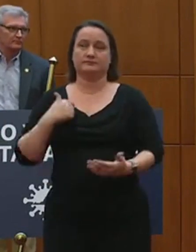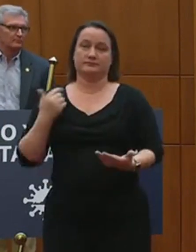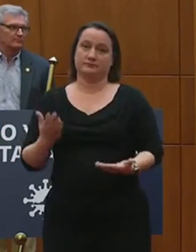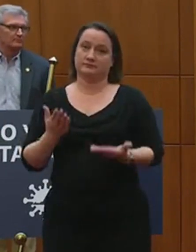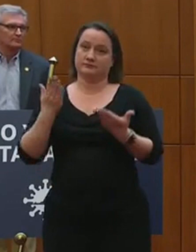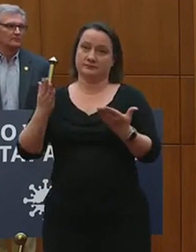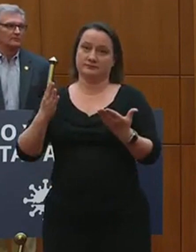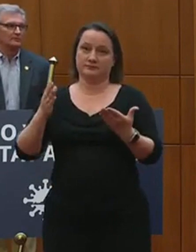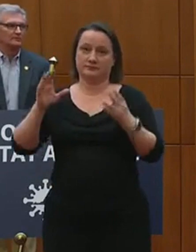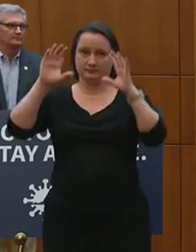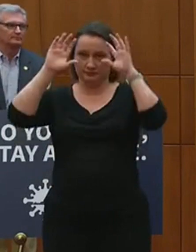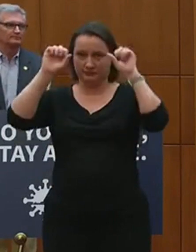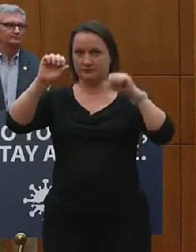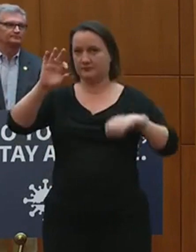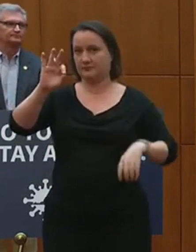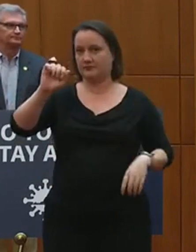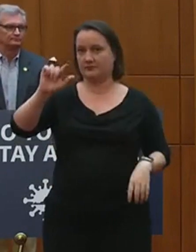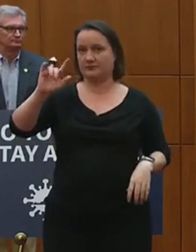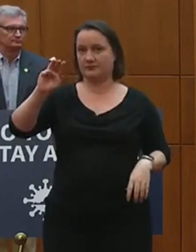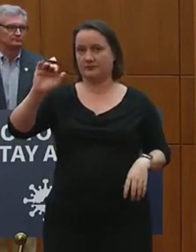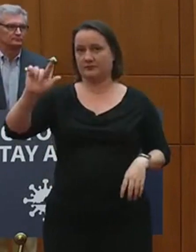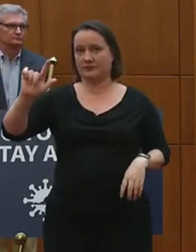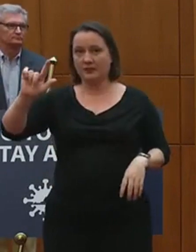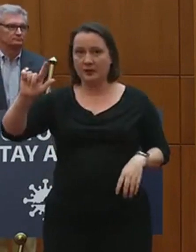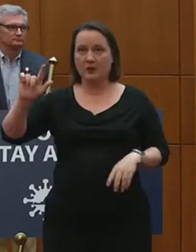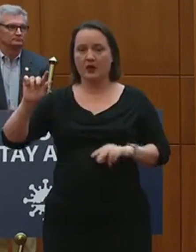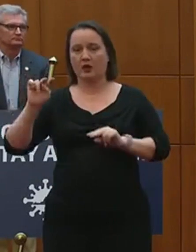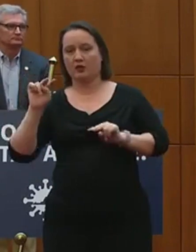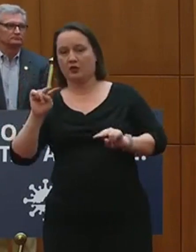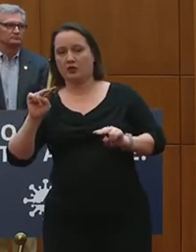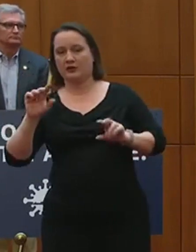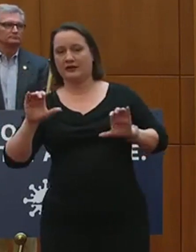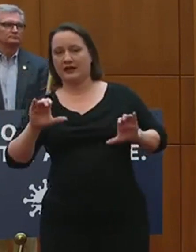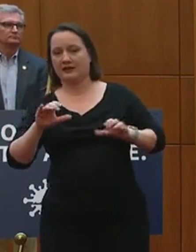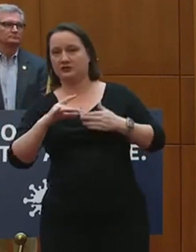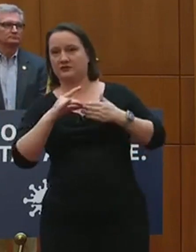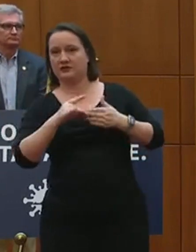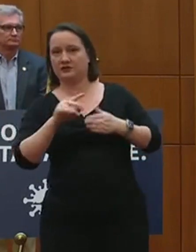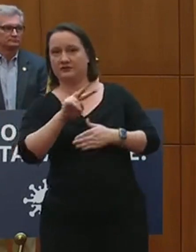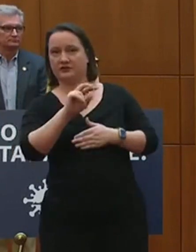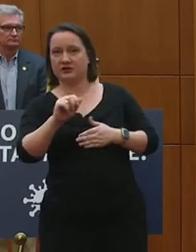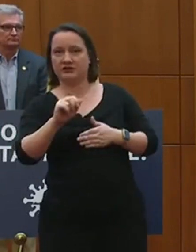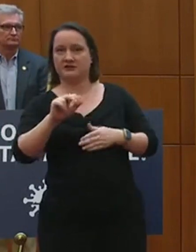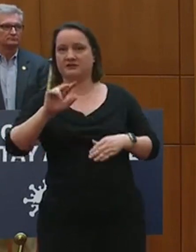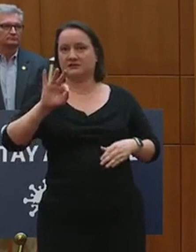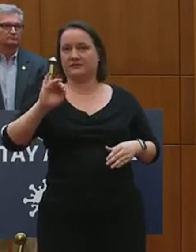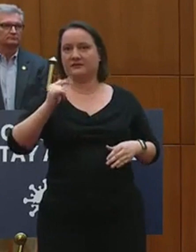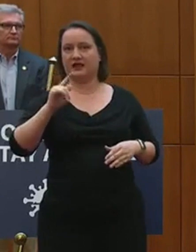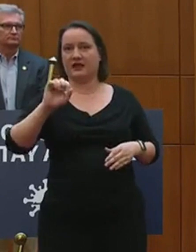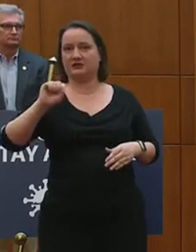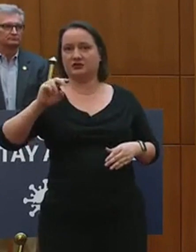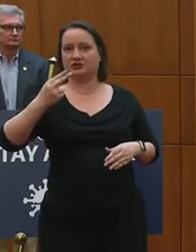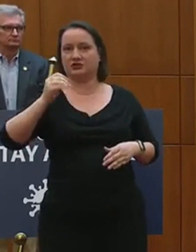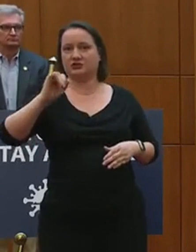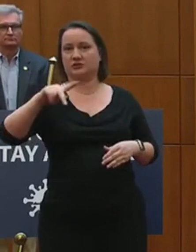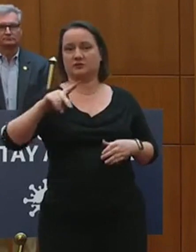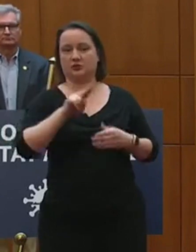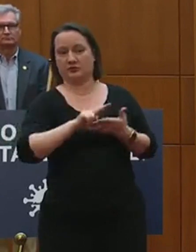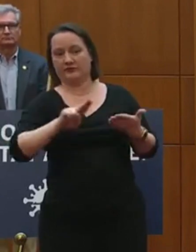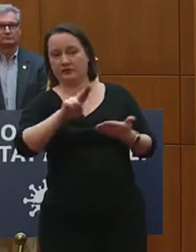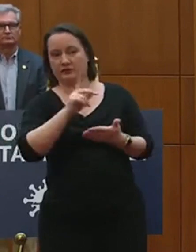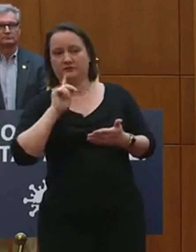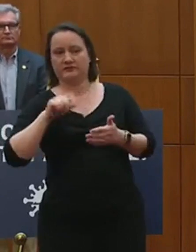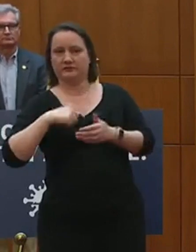that President Falwell look to the actions of the leaders of Virginia's flagship universities for how to set a